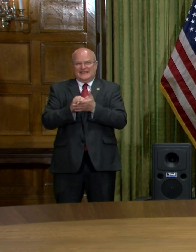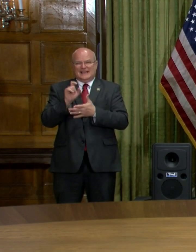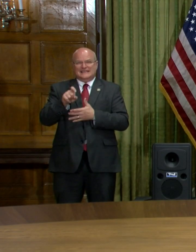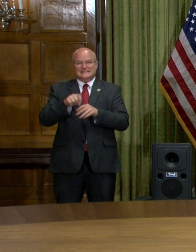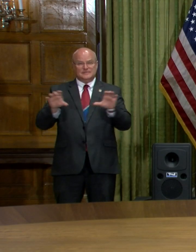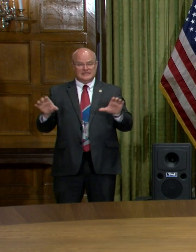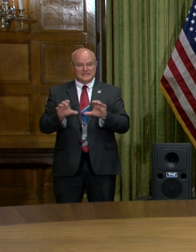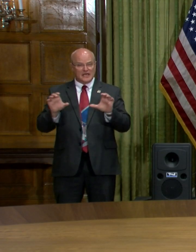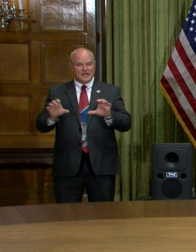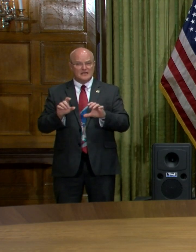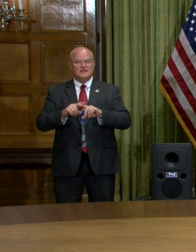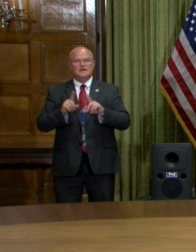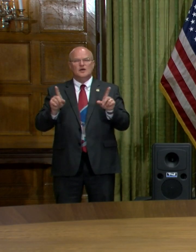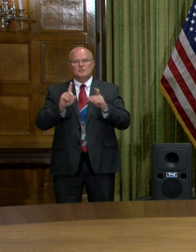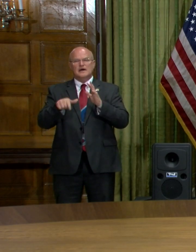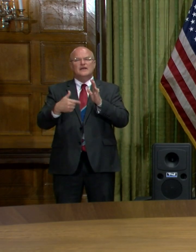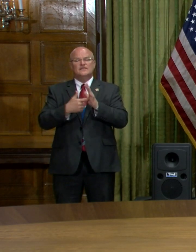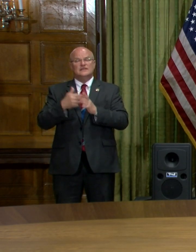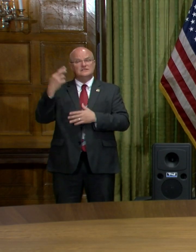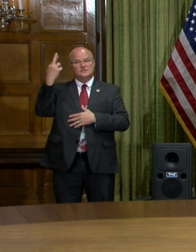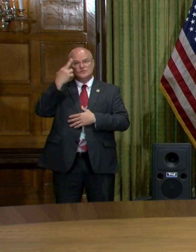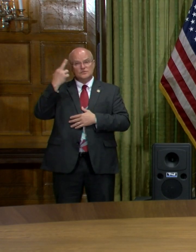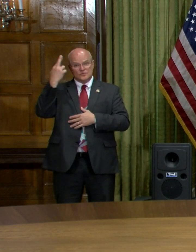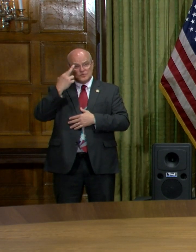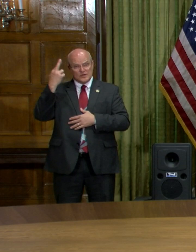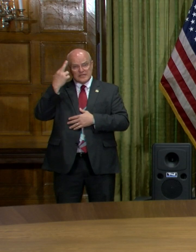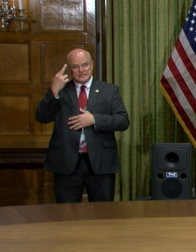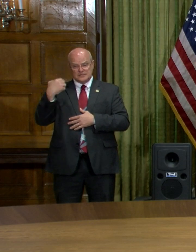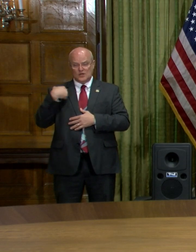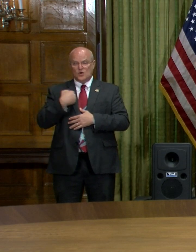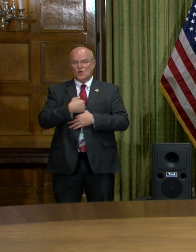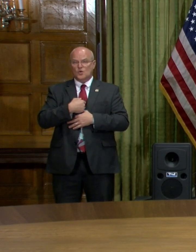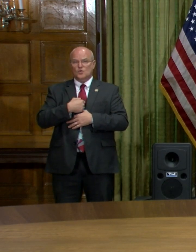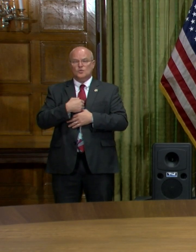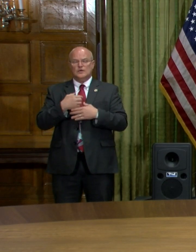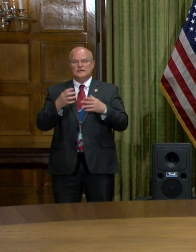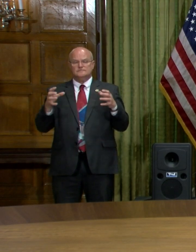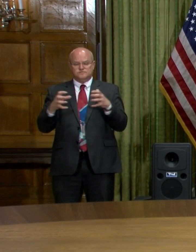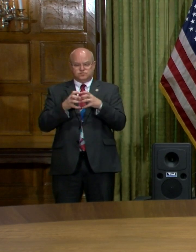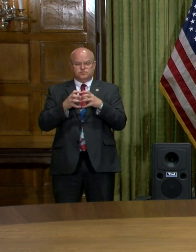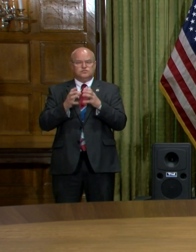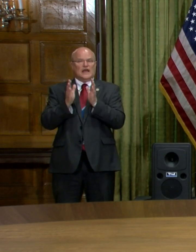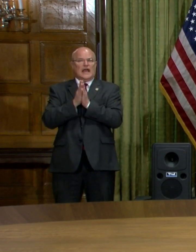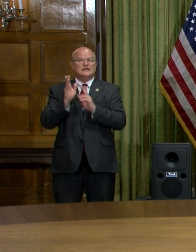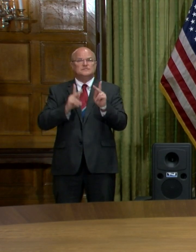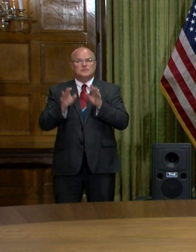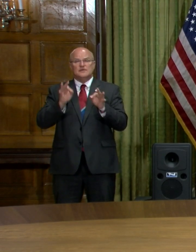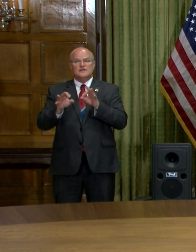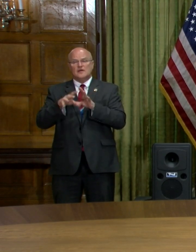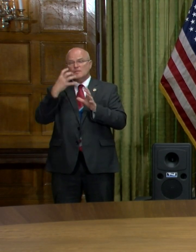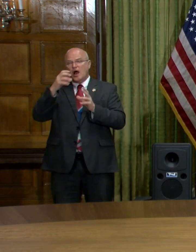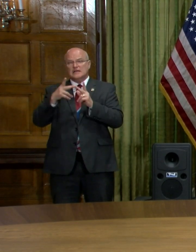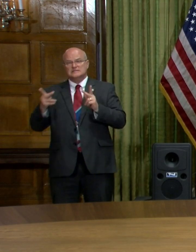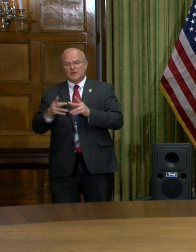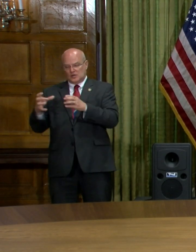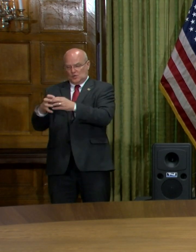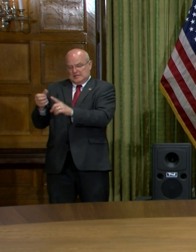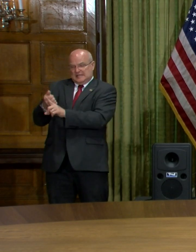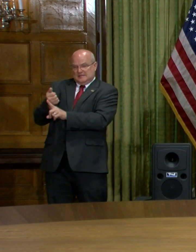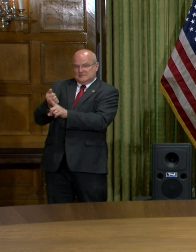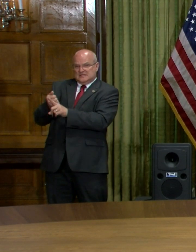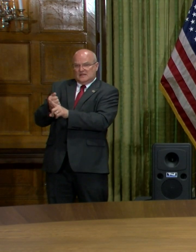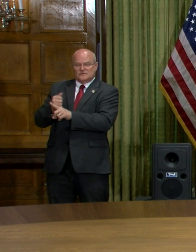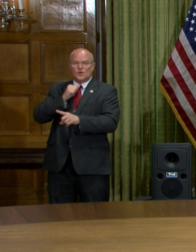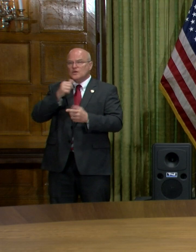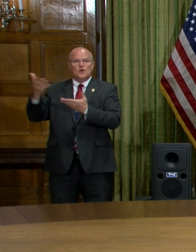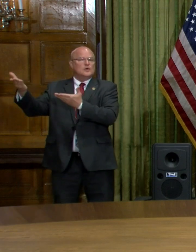needs to be done. But this is the reason we quarantine. We ask people to quarantine if they come from a hot spot. We